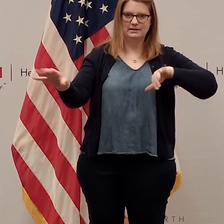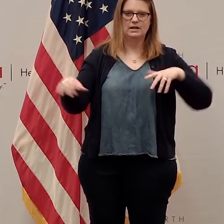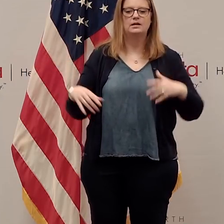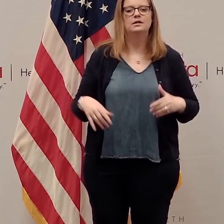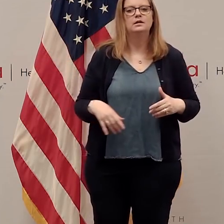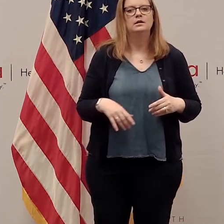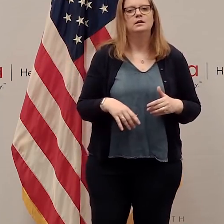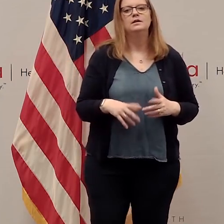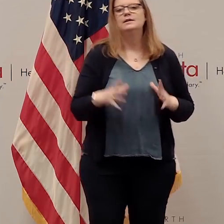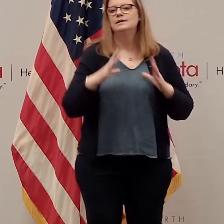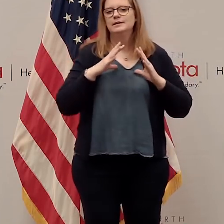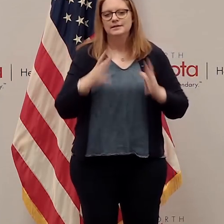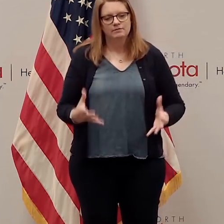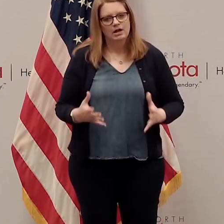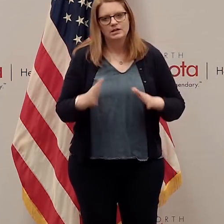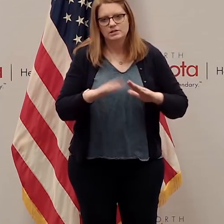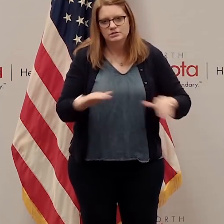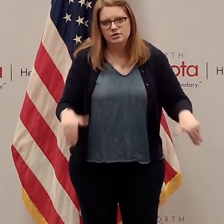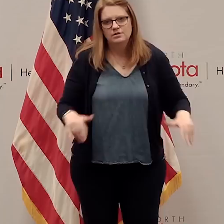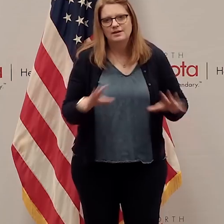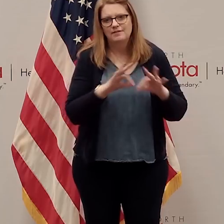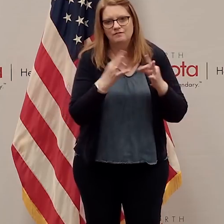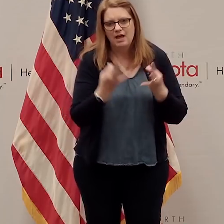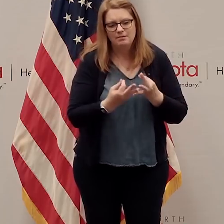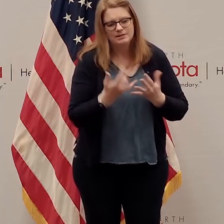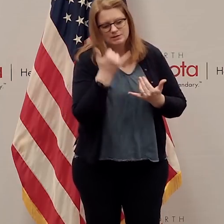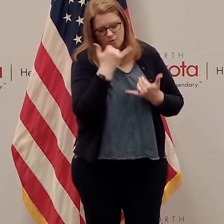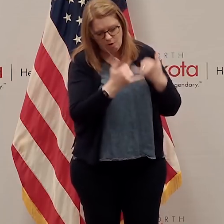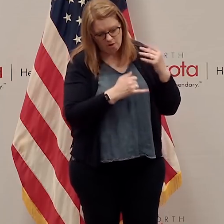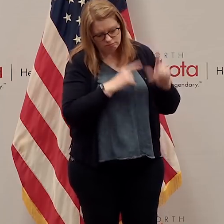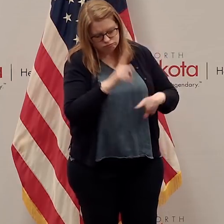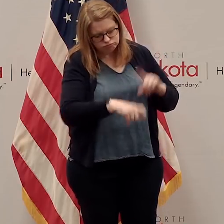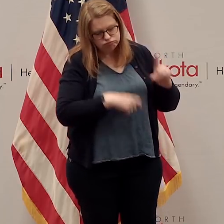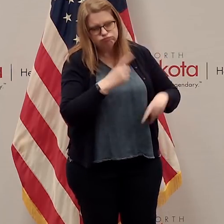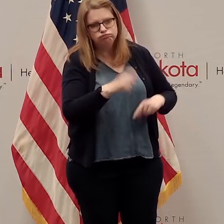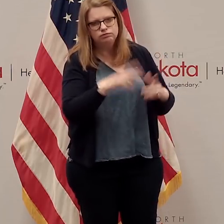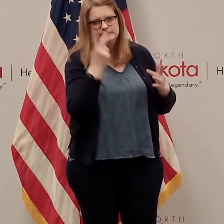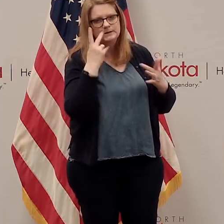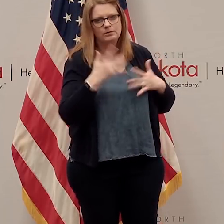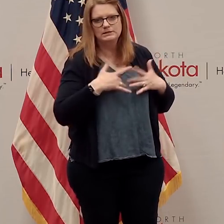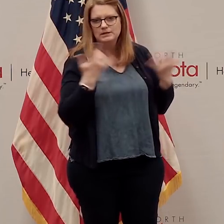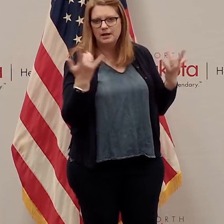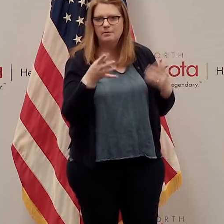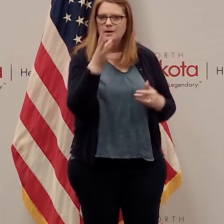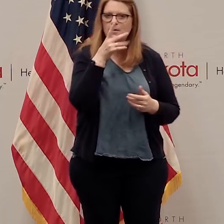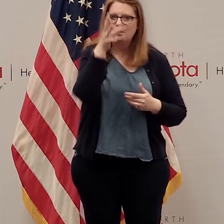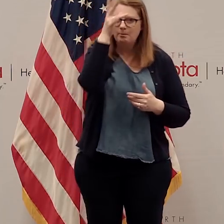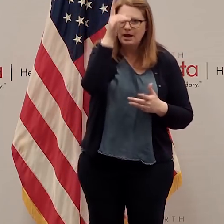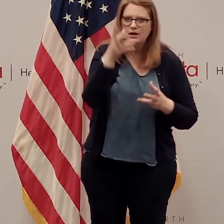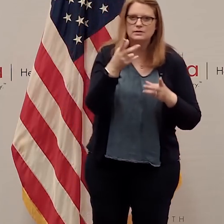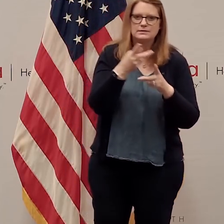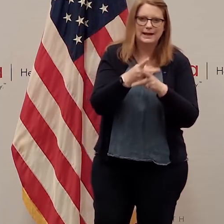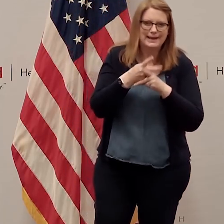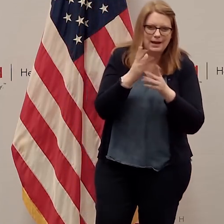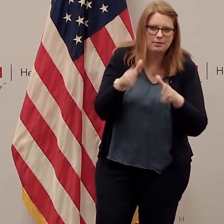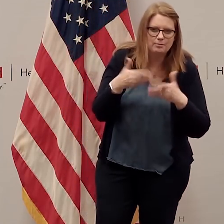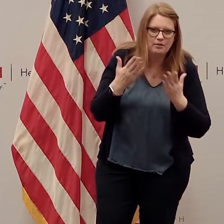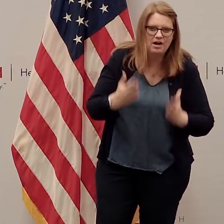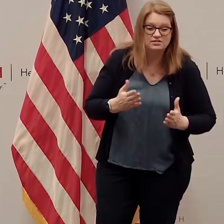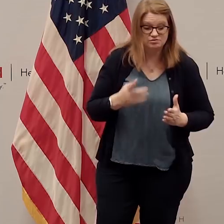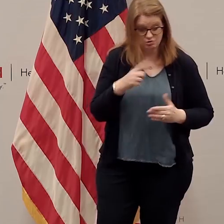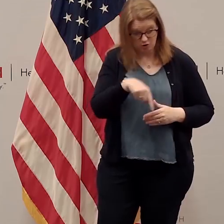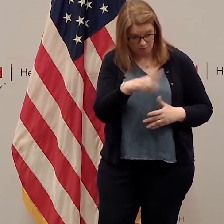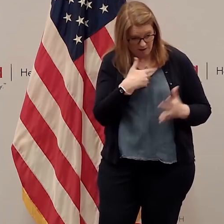okay to check in on children and families with questions. It's okay to be curious. Check in on parents and caregivers to see if they're receiving the support they